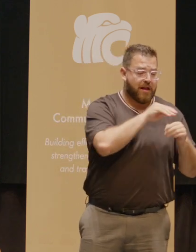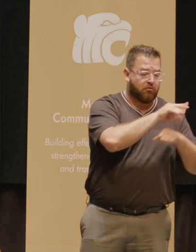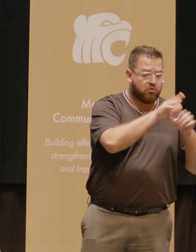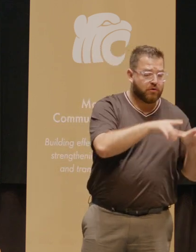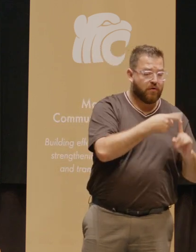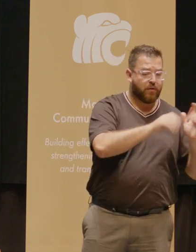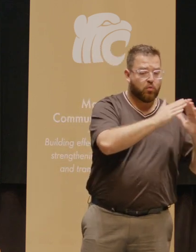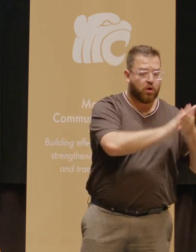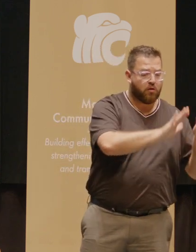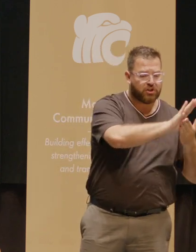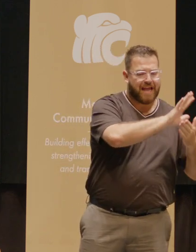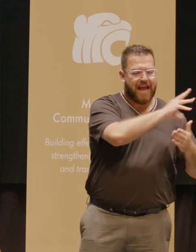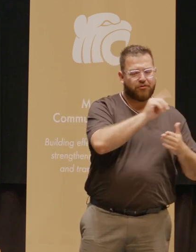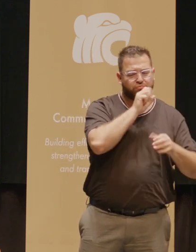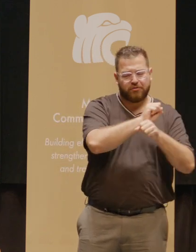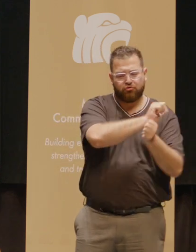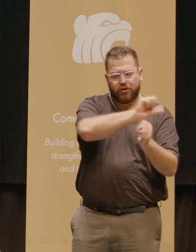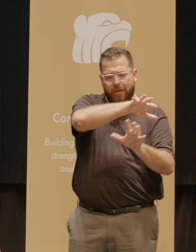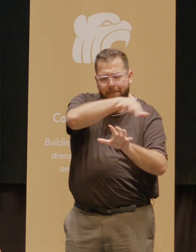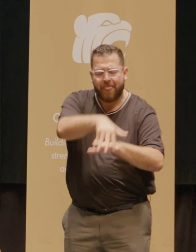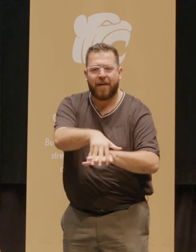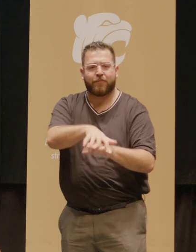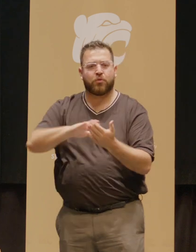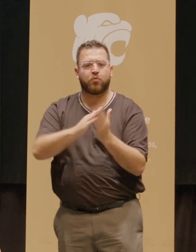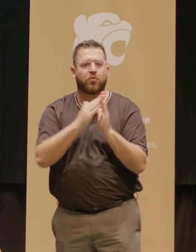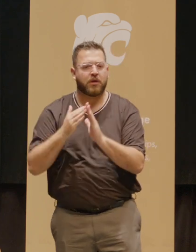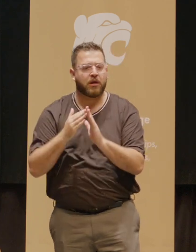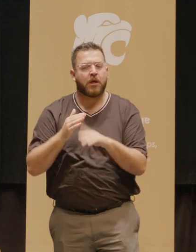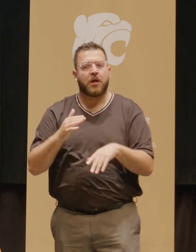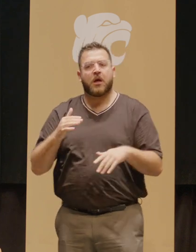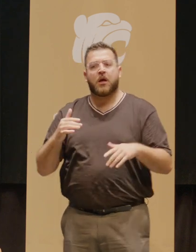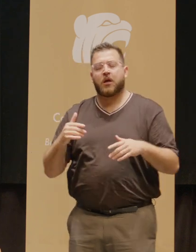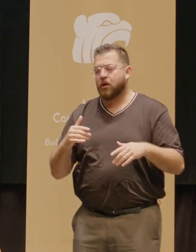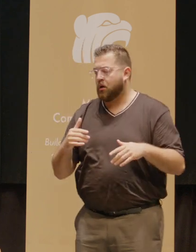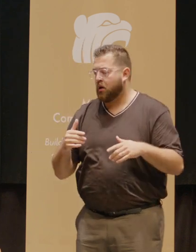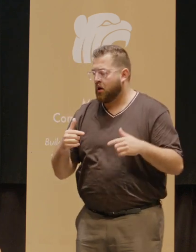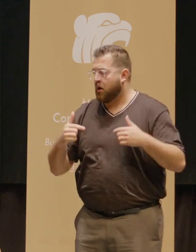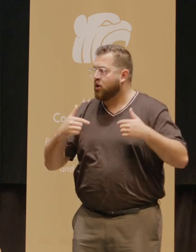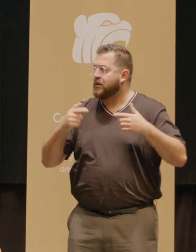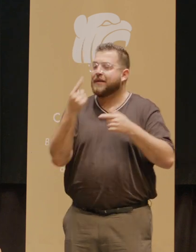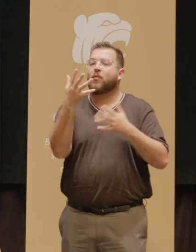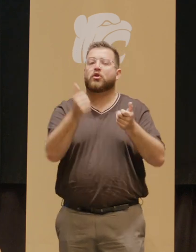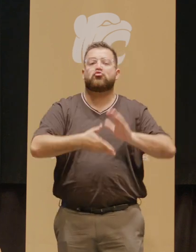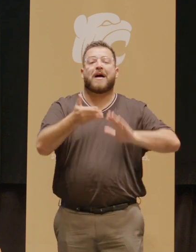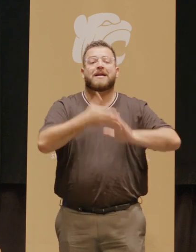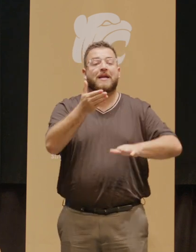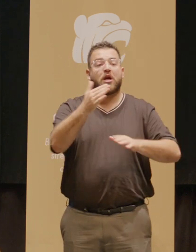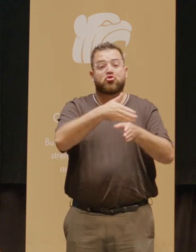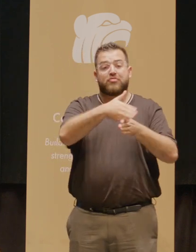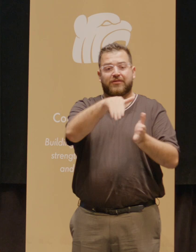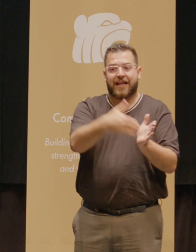community colleges. I still remember the day the president of the college came to me and said, I want you to run the Career Center. And I said, oh, I don't want your Career Center.